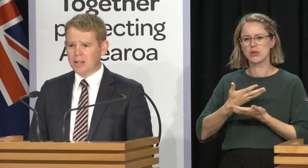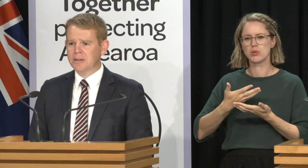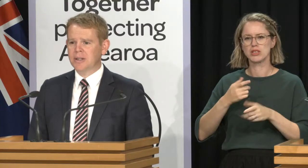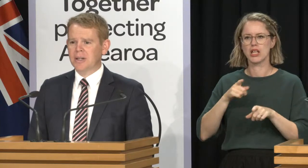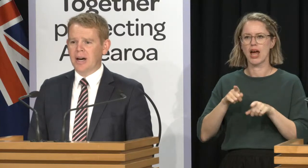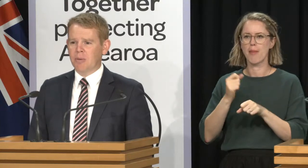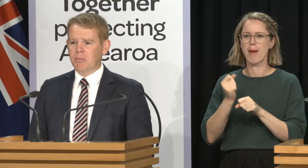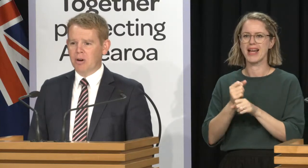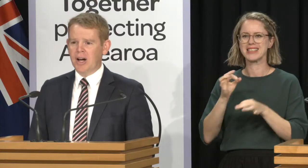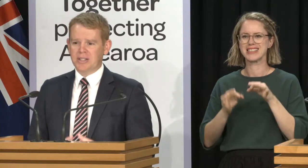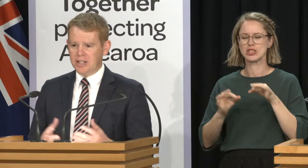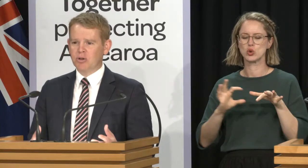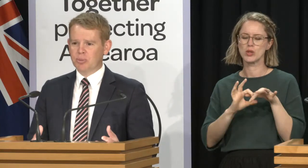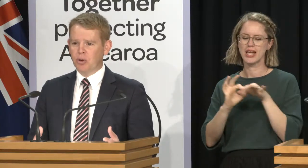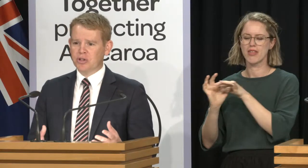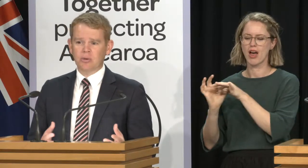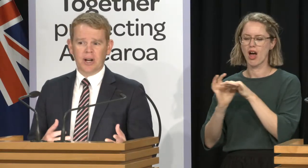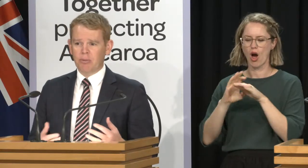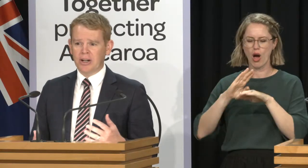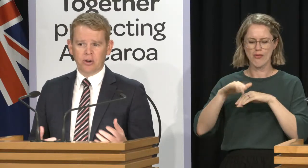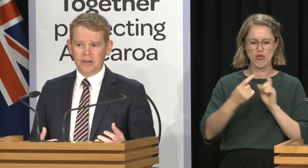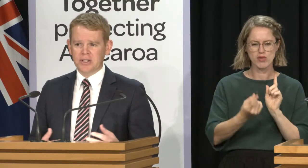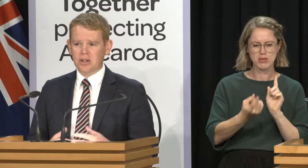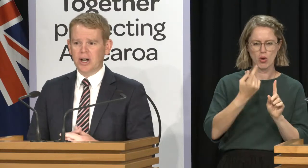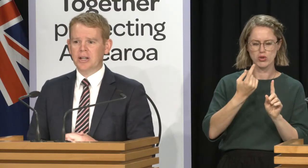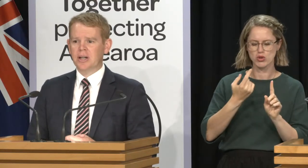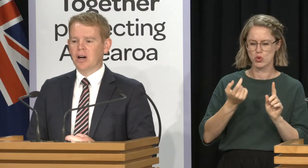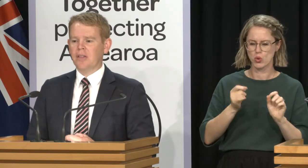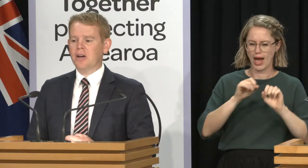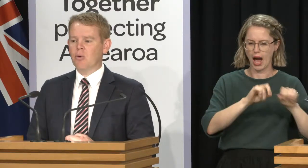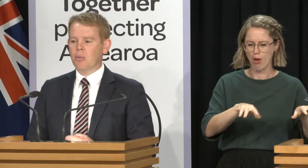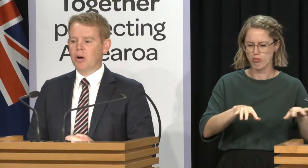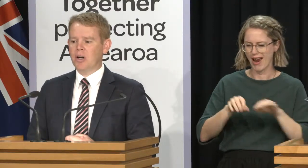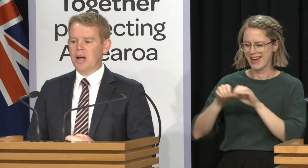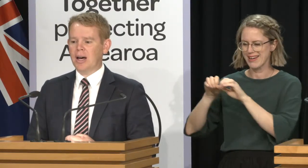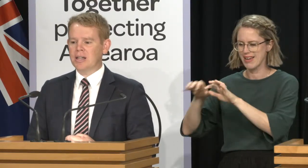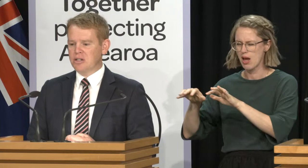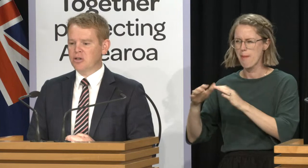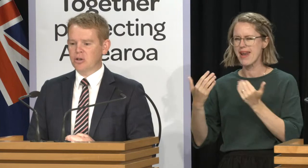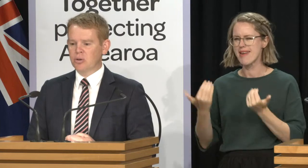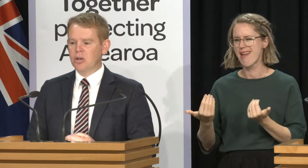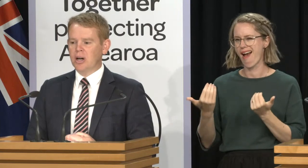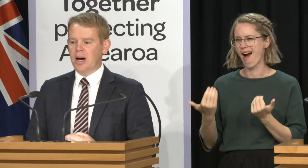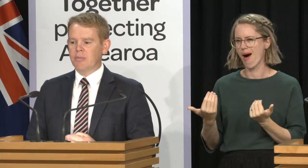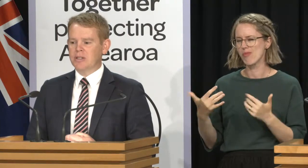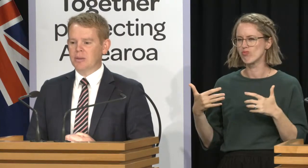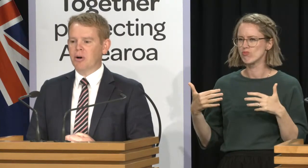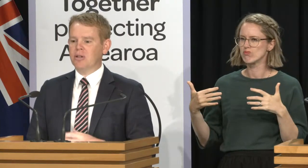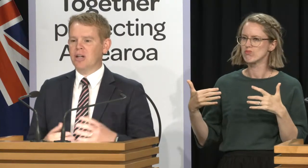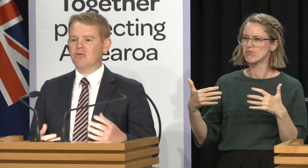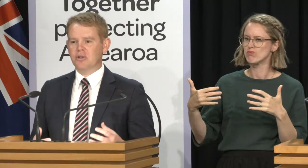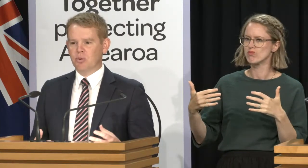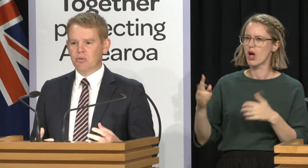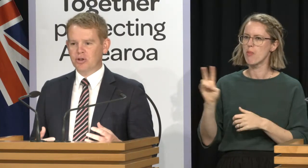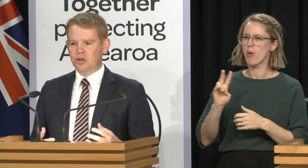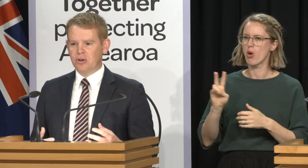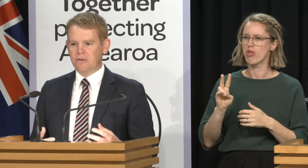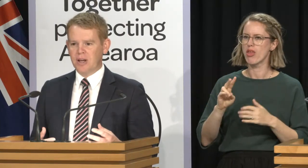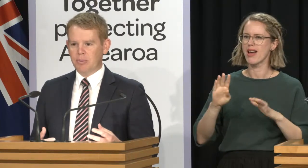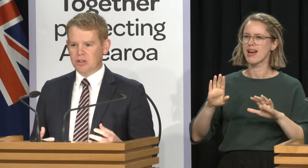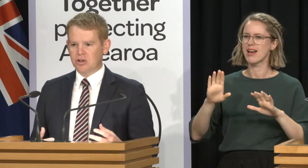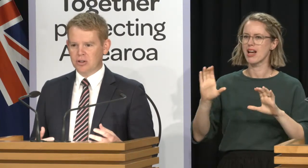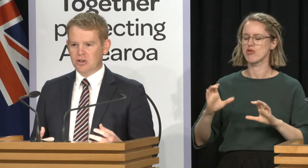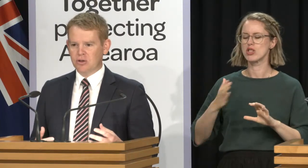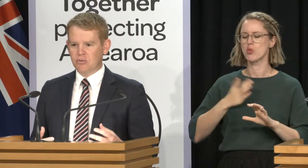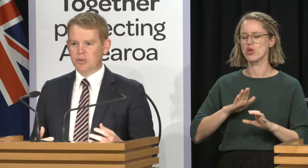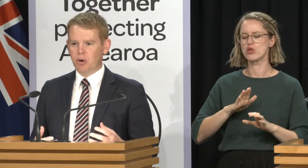decision making around any response to an outbreak on either side. I think where we're now getting to is that both countries will reserve